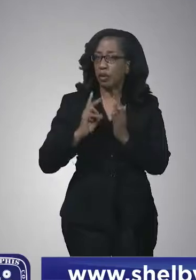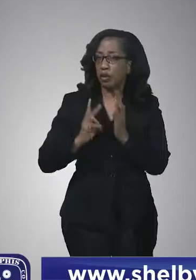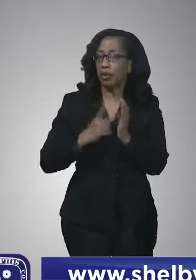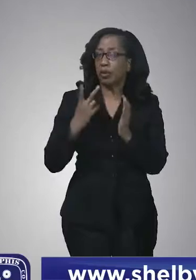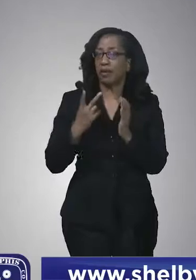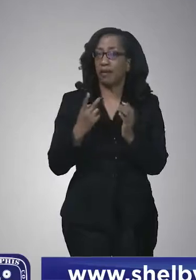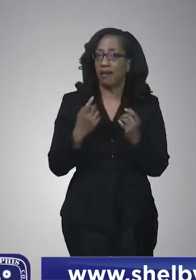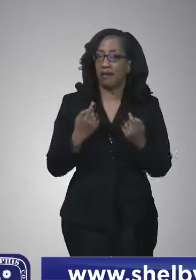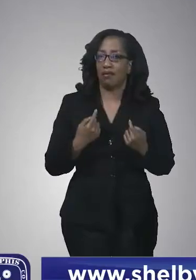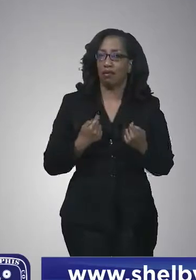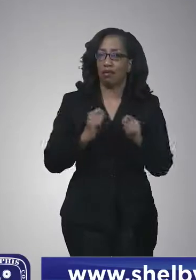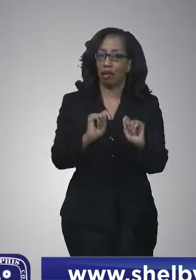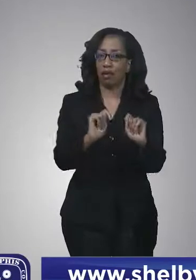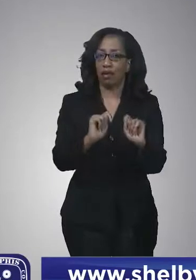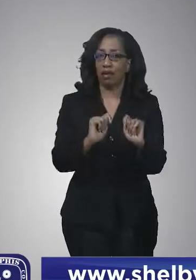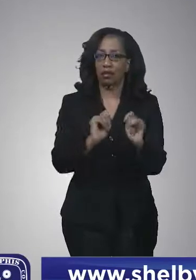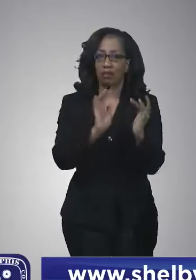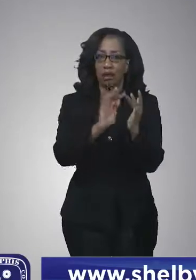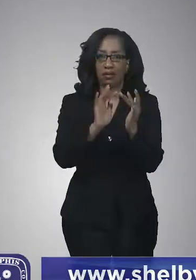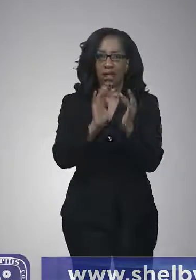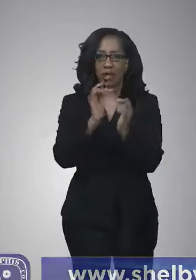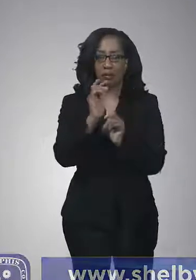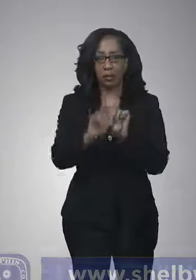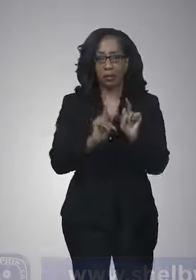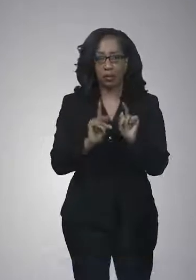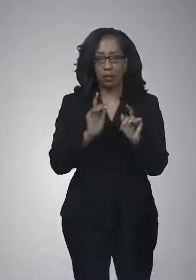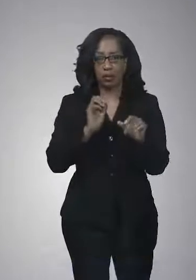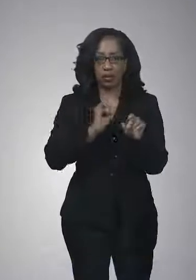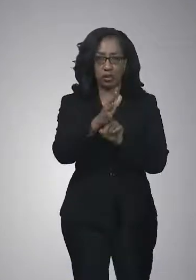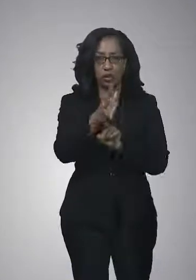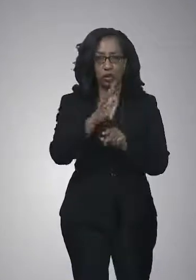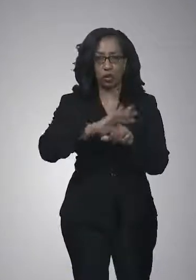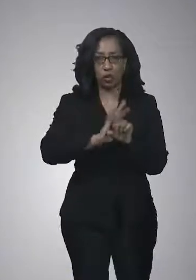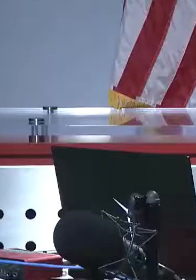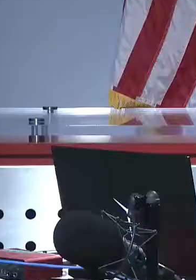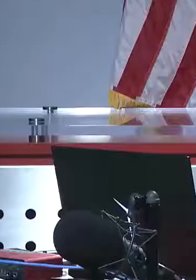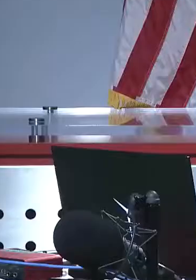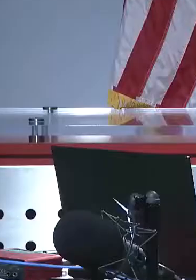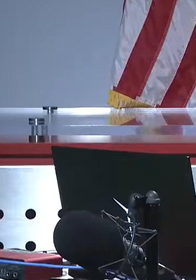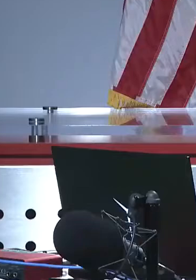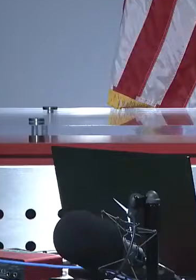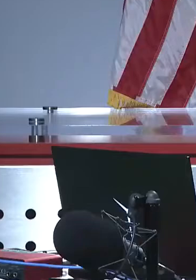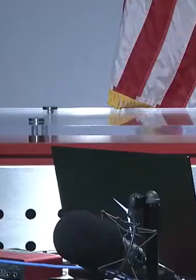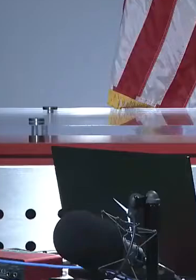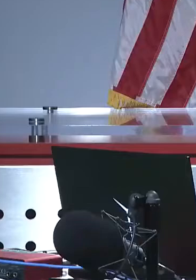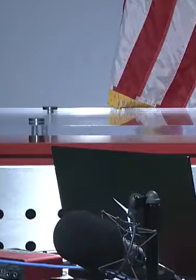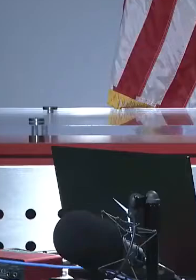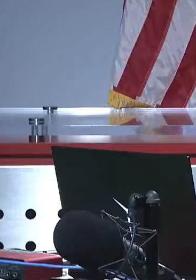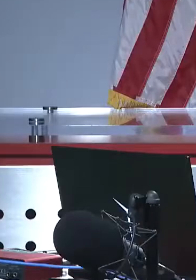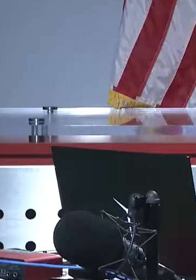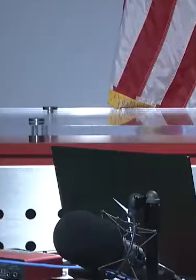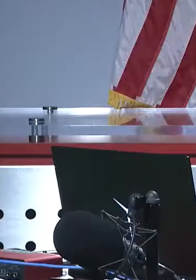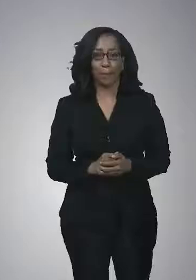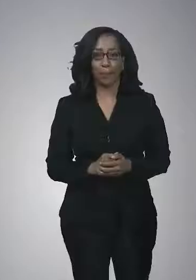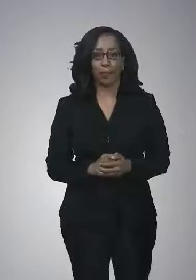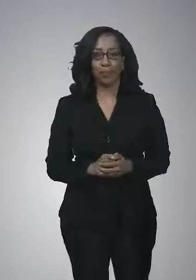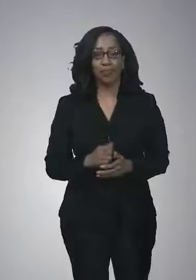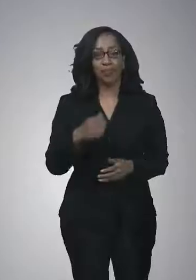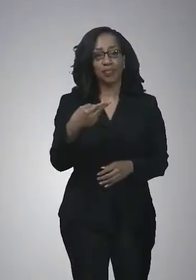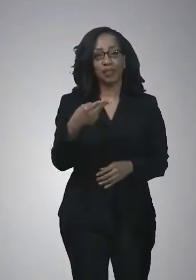reach everyone who may have possibly been exposed. Hannah Grabenstein, MLK 50.